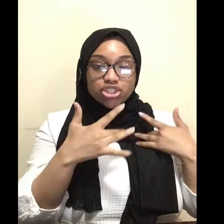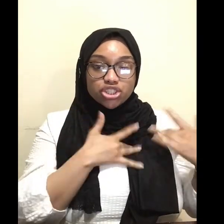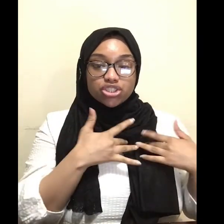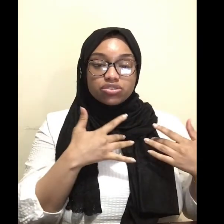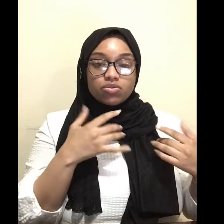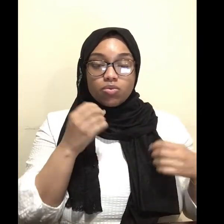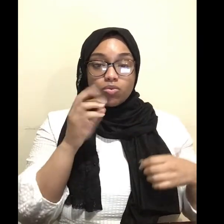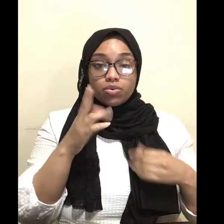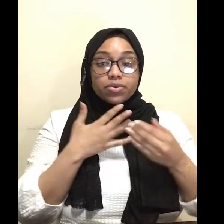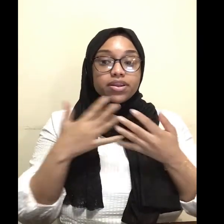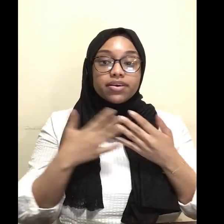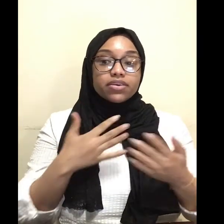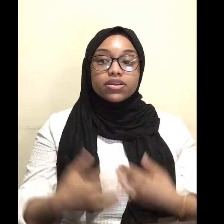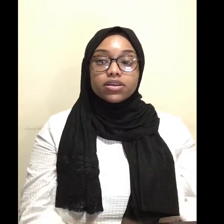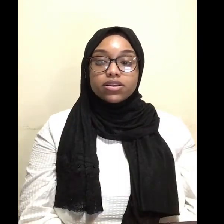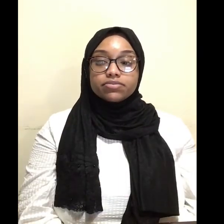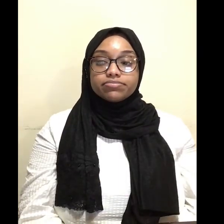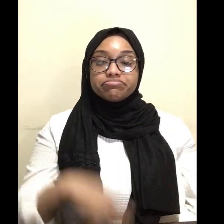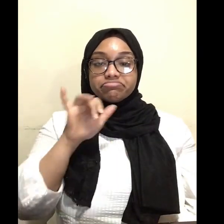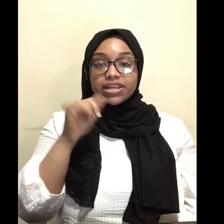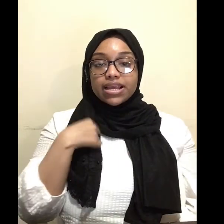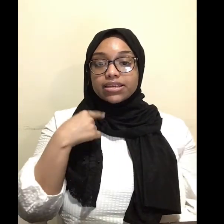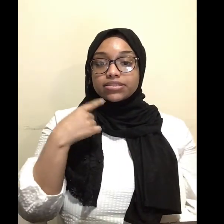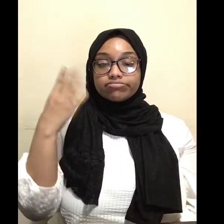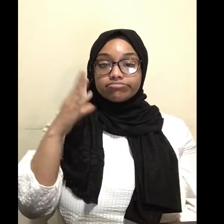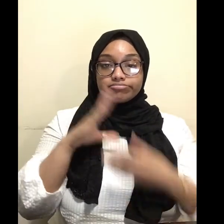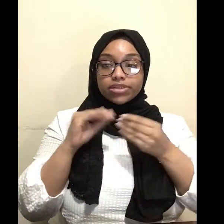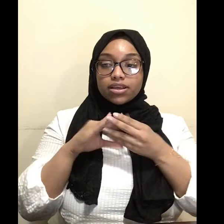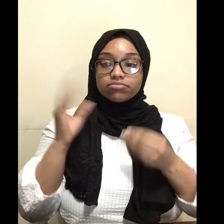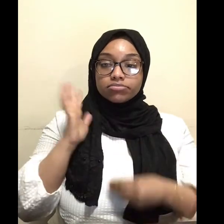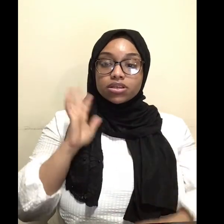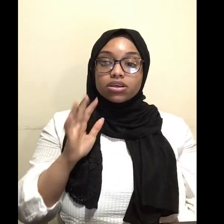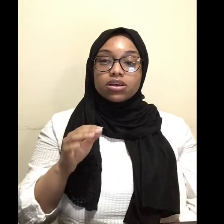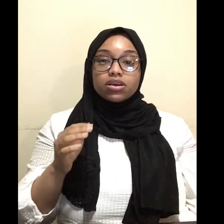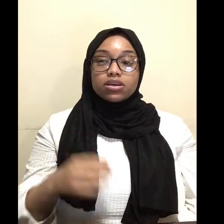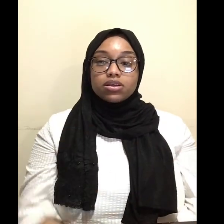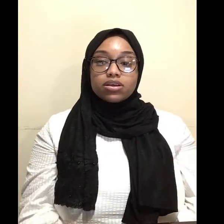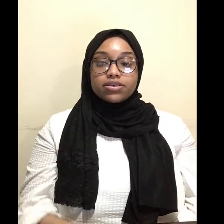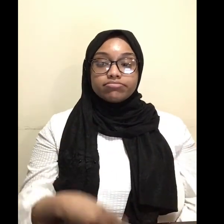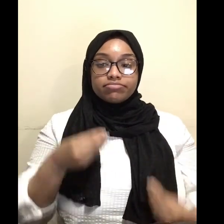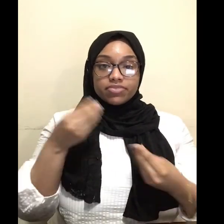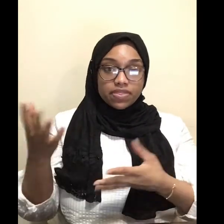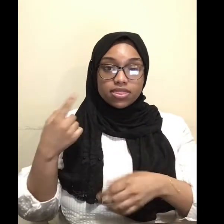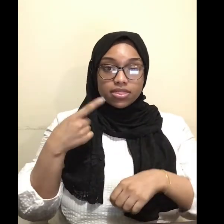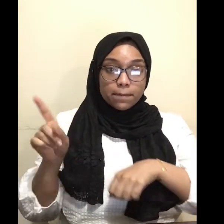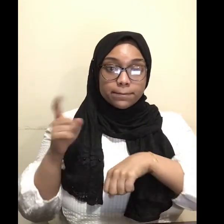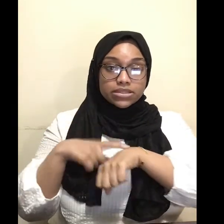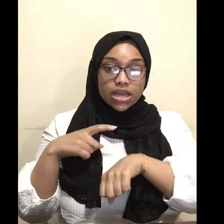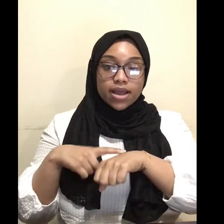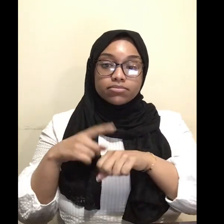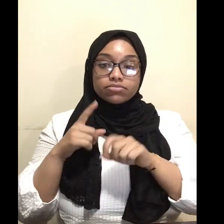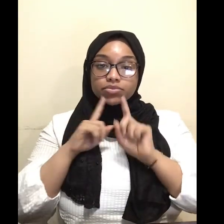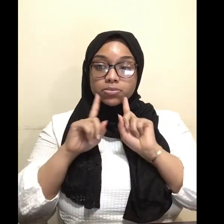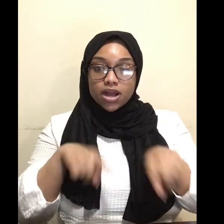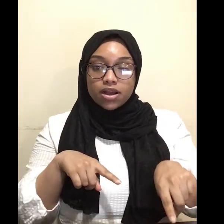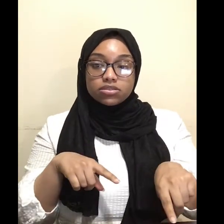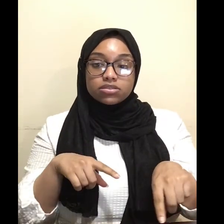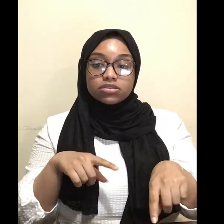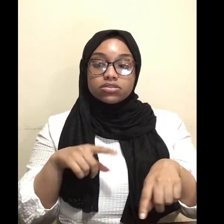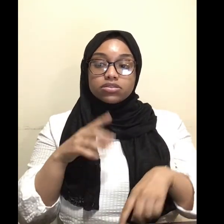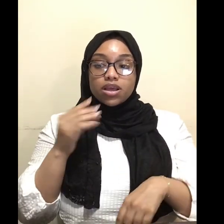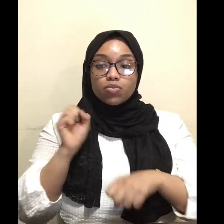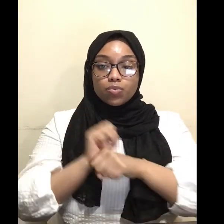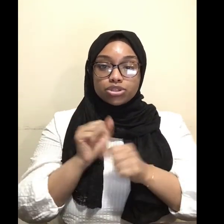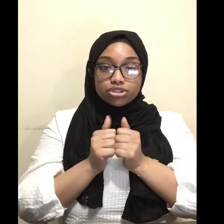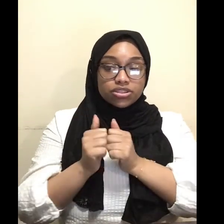So, and then, like we said earlier, give them an opportunity to respond. And then, say